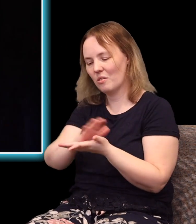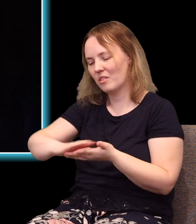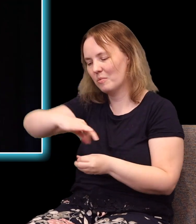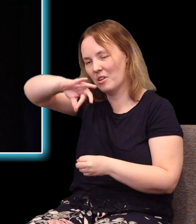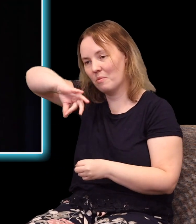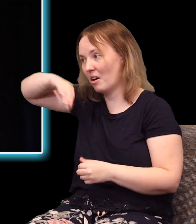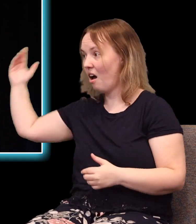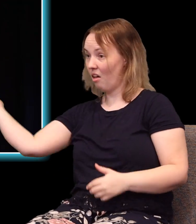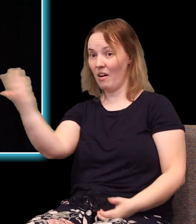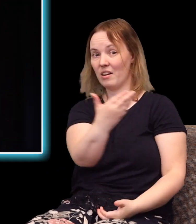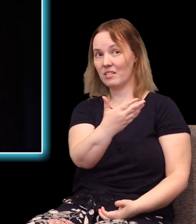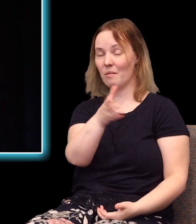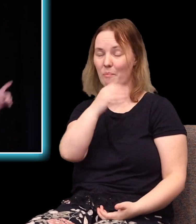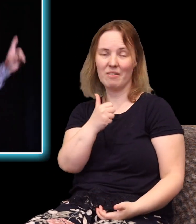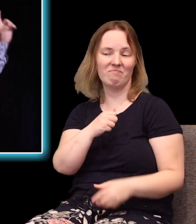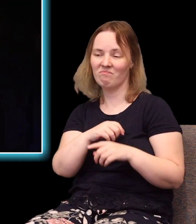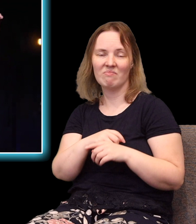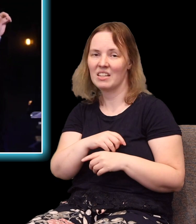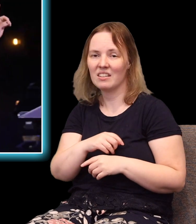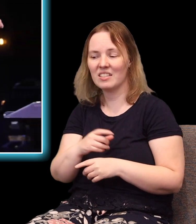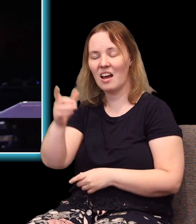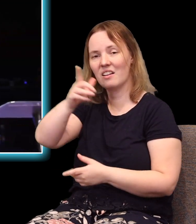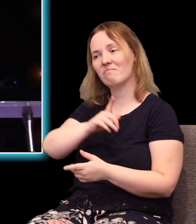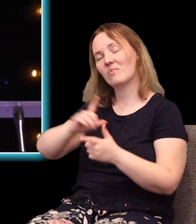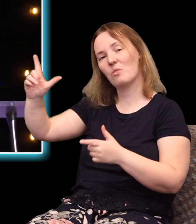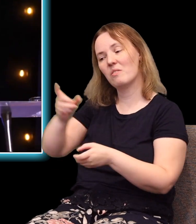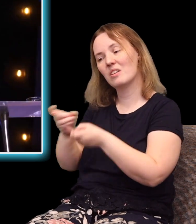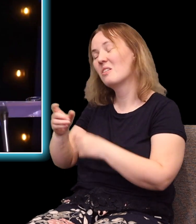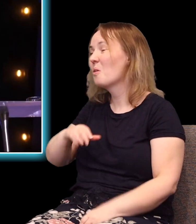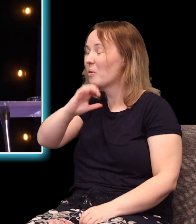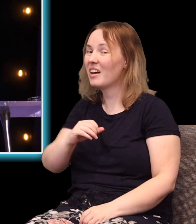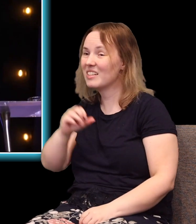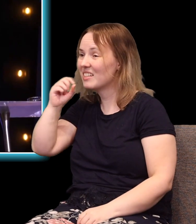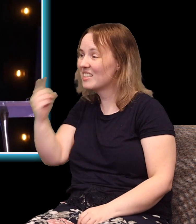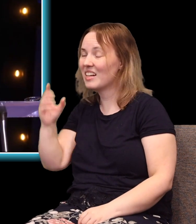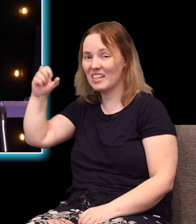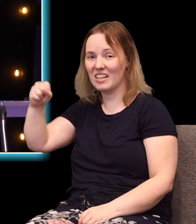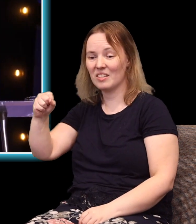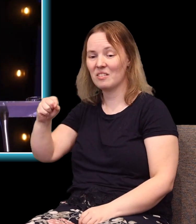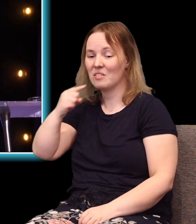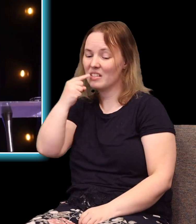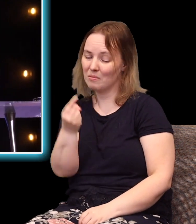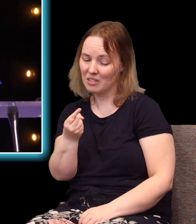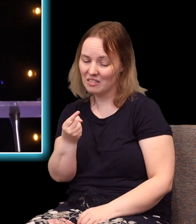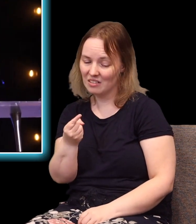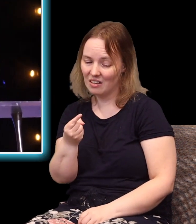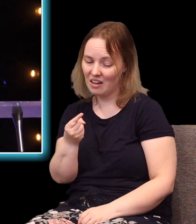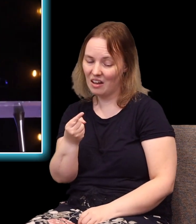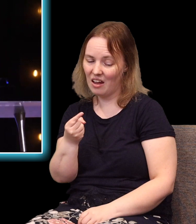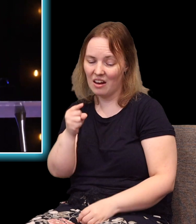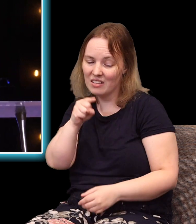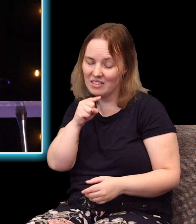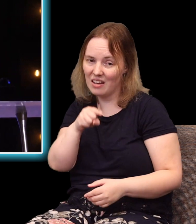Holy Spirit can be all around us, but he's not Lord. We're not saying yes to him when he speaks to us. When he puts his finger